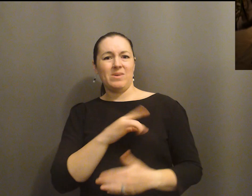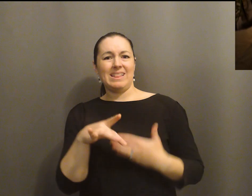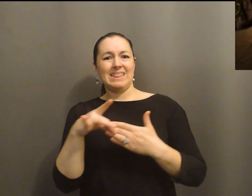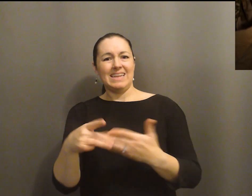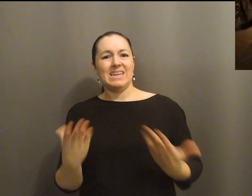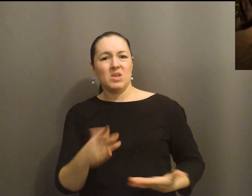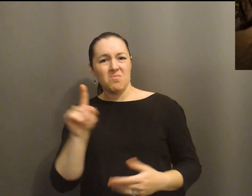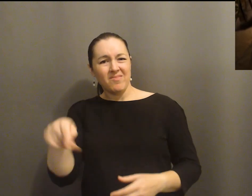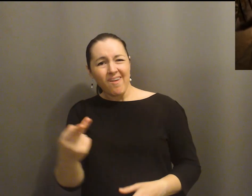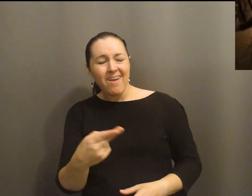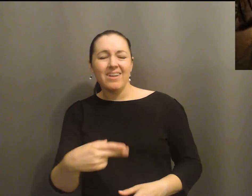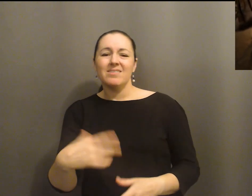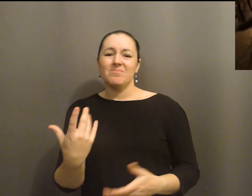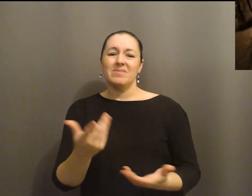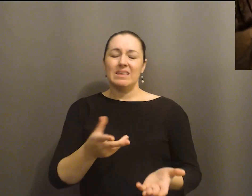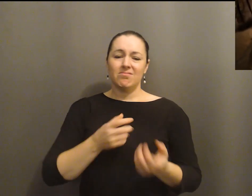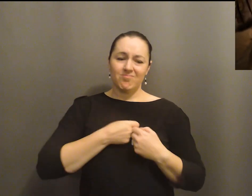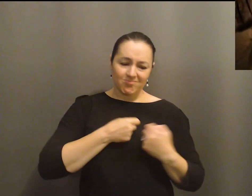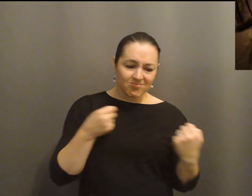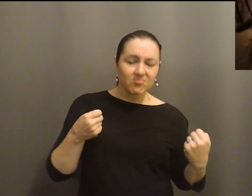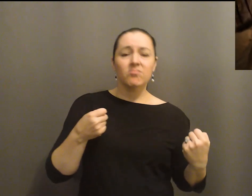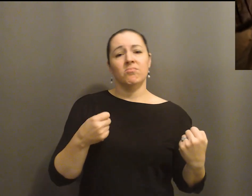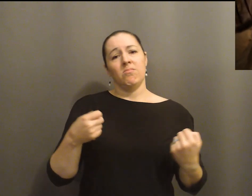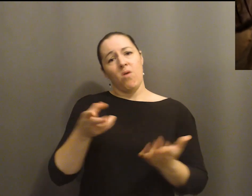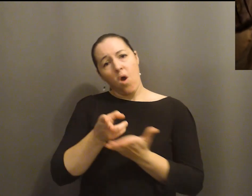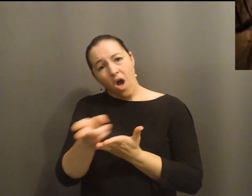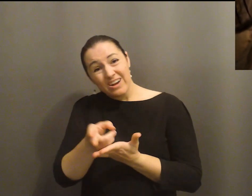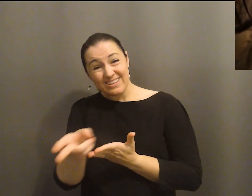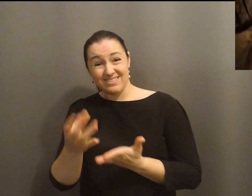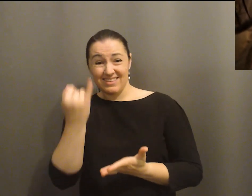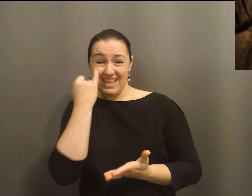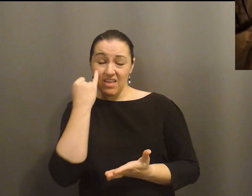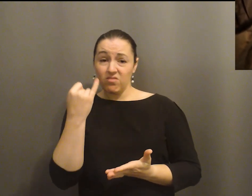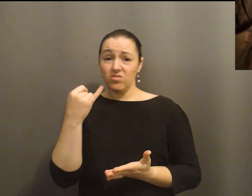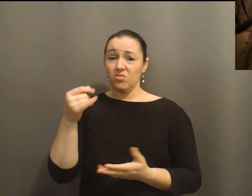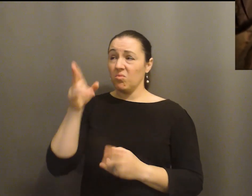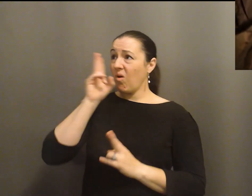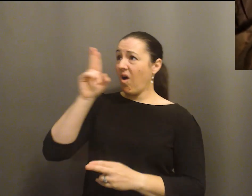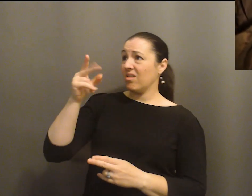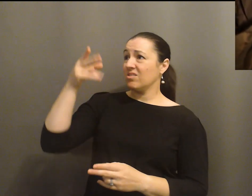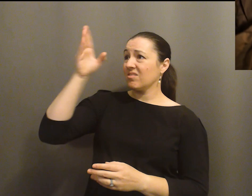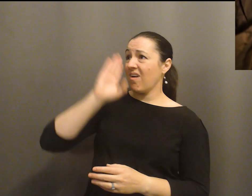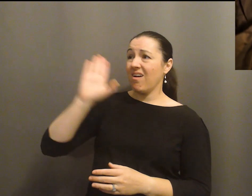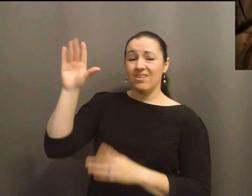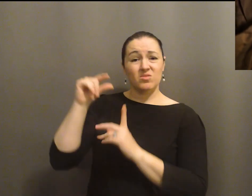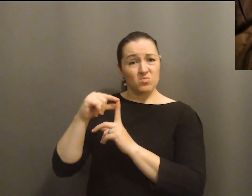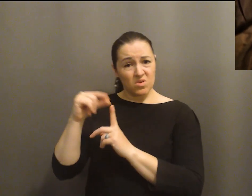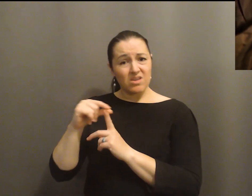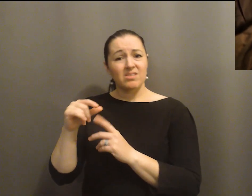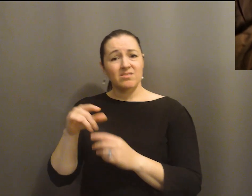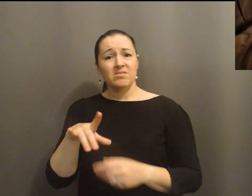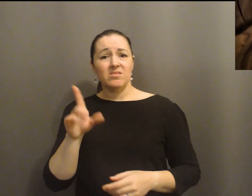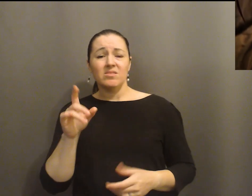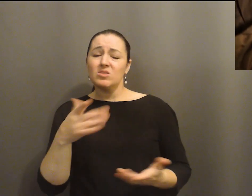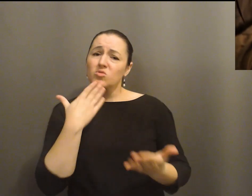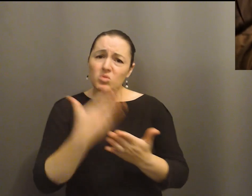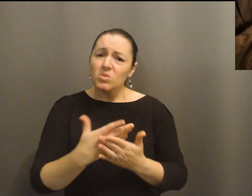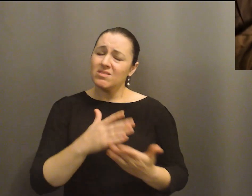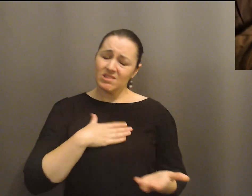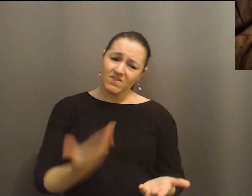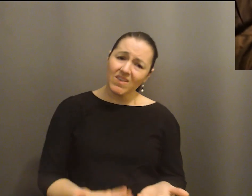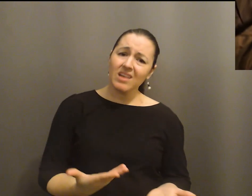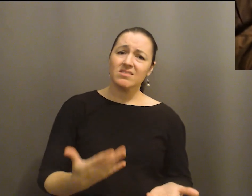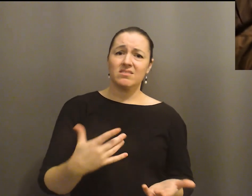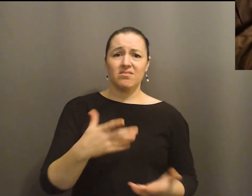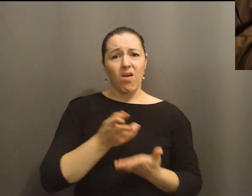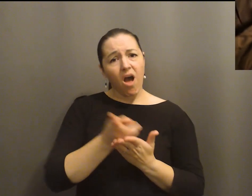lead by being vulnerable We lead by being honest Because I think If you honor God's word The honor of God Rests upon you And so it's good to confess